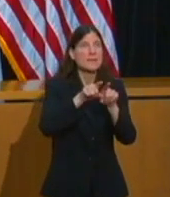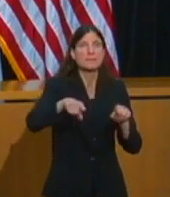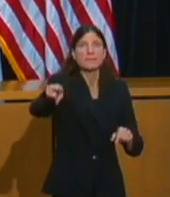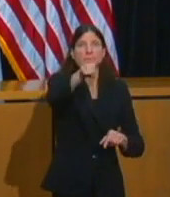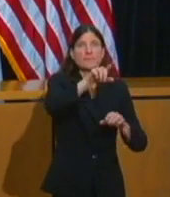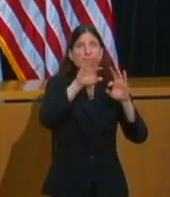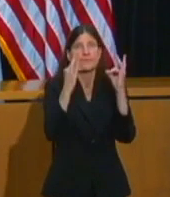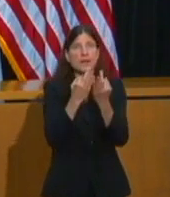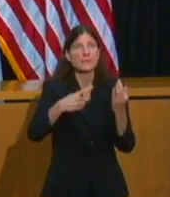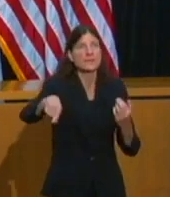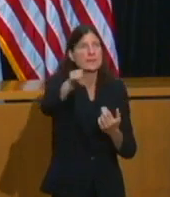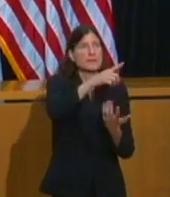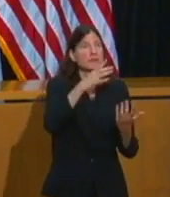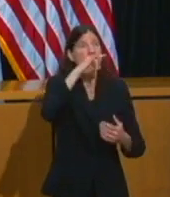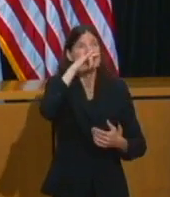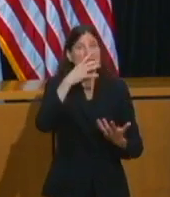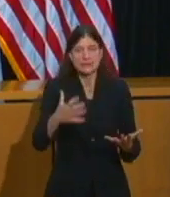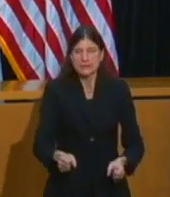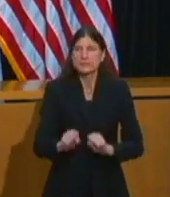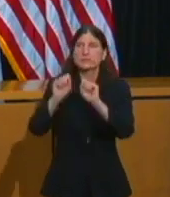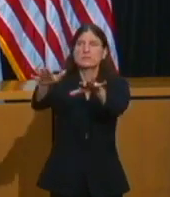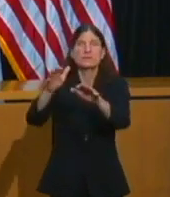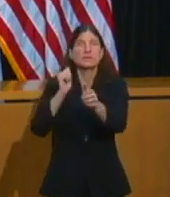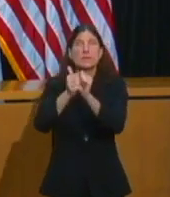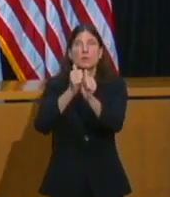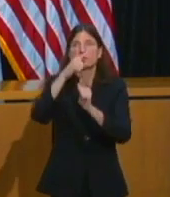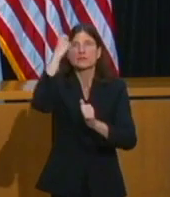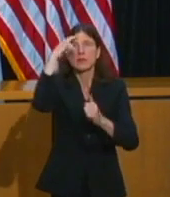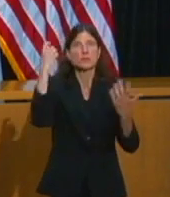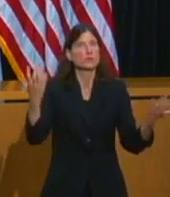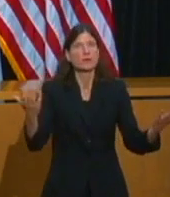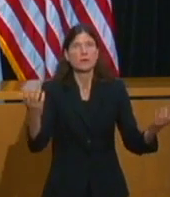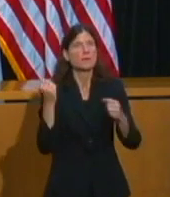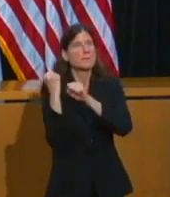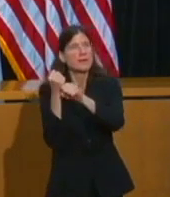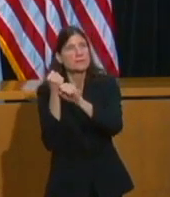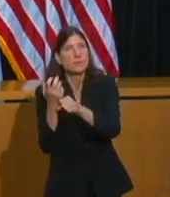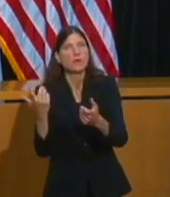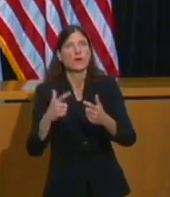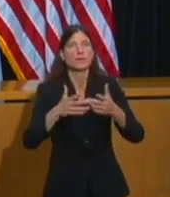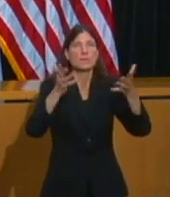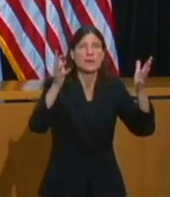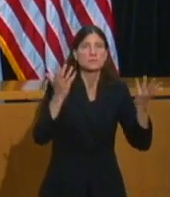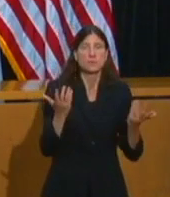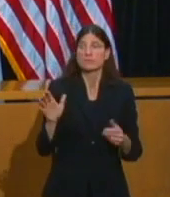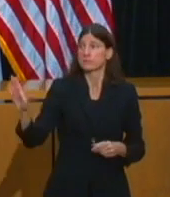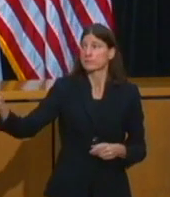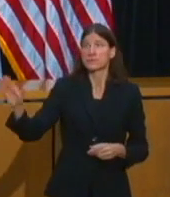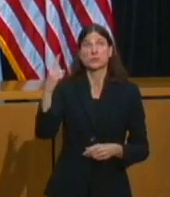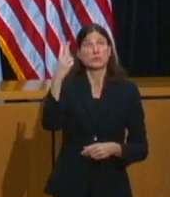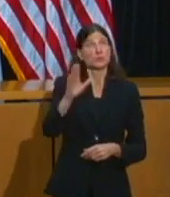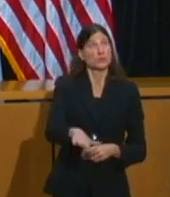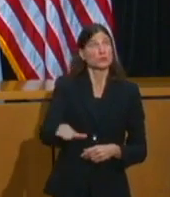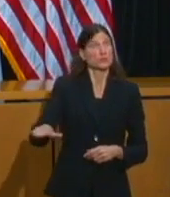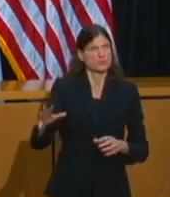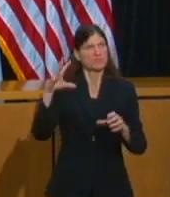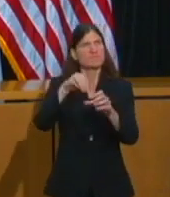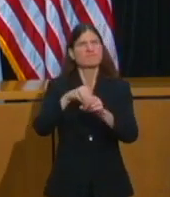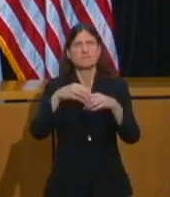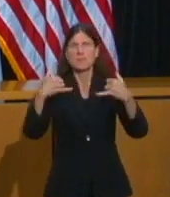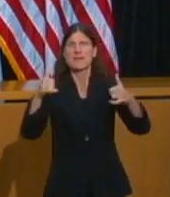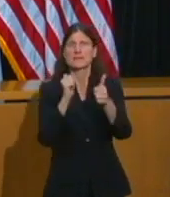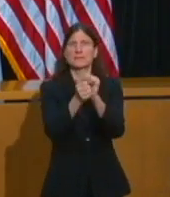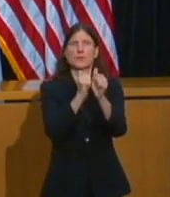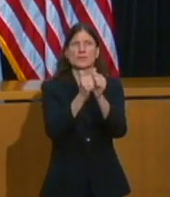sports teams have been incredibly important to them and have been a big part of how they have grown as